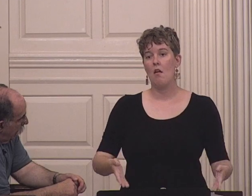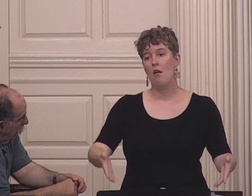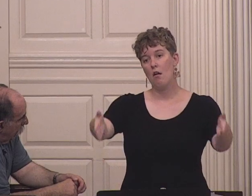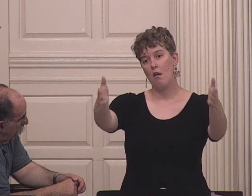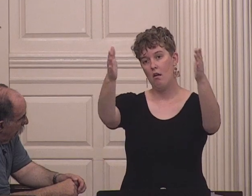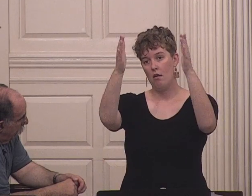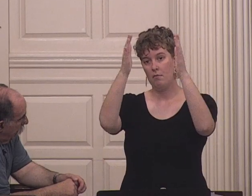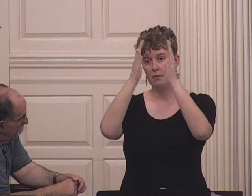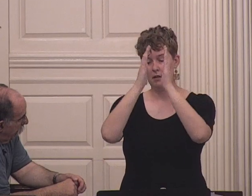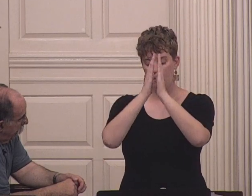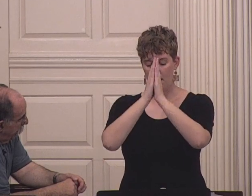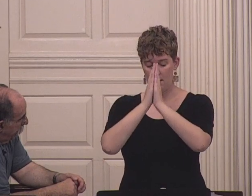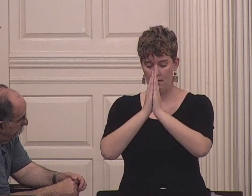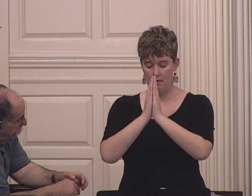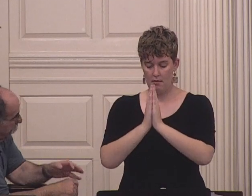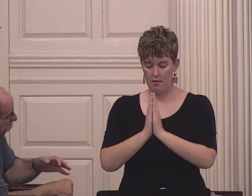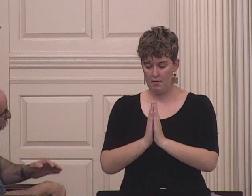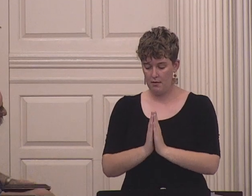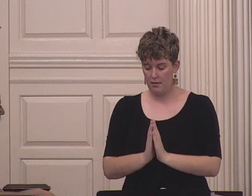ever.